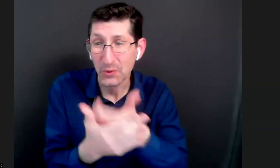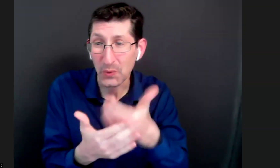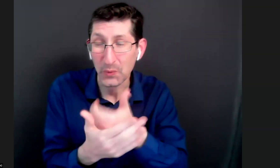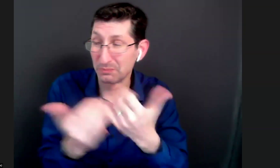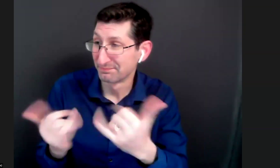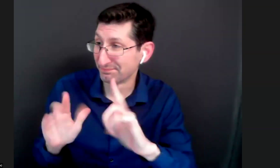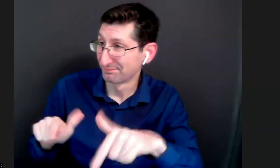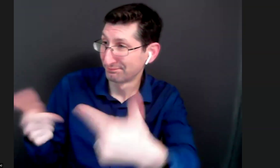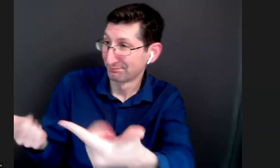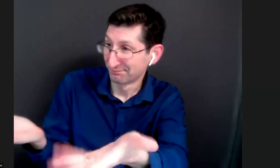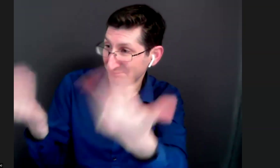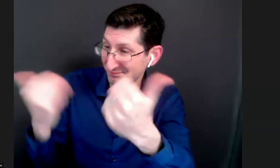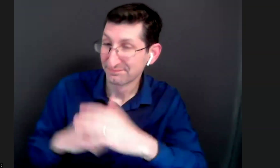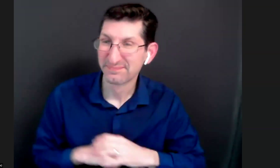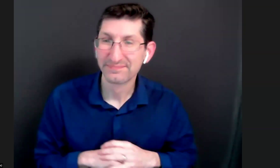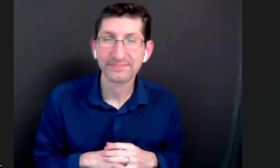them.